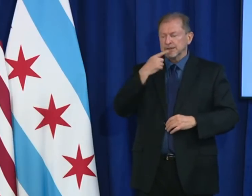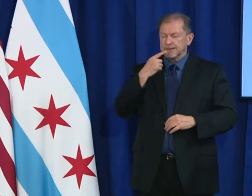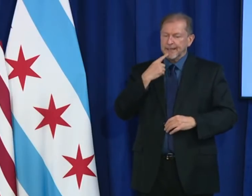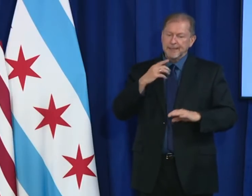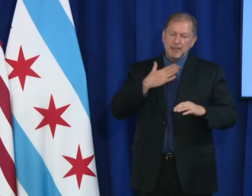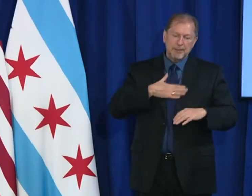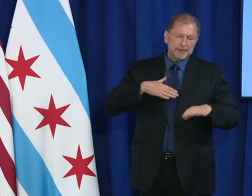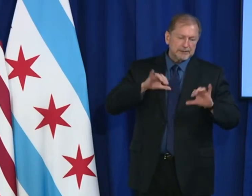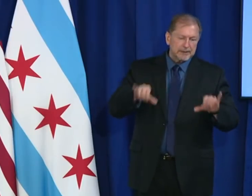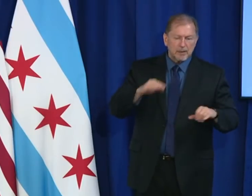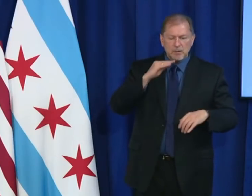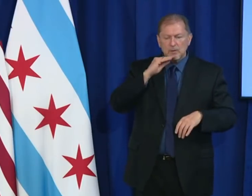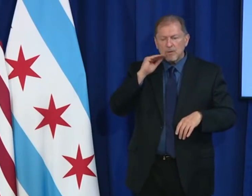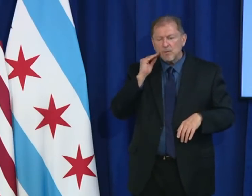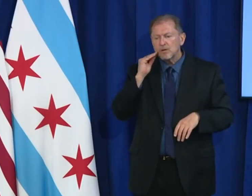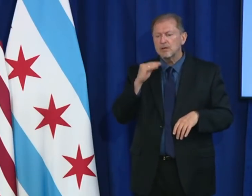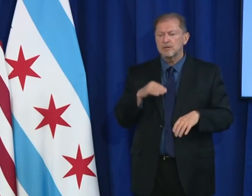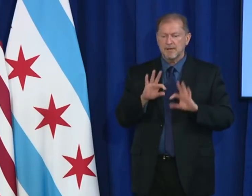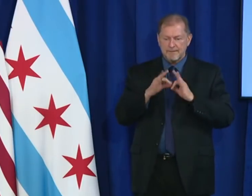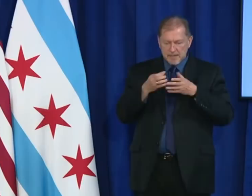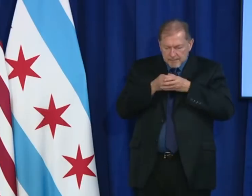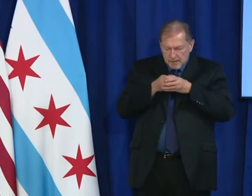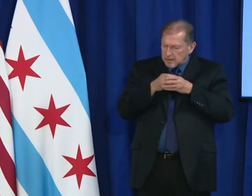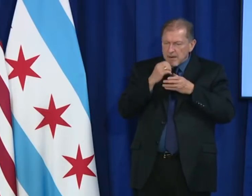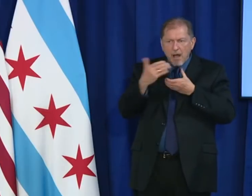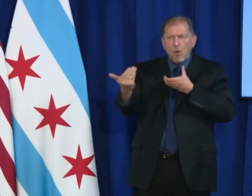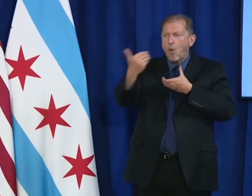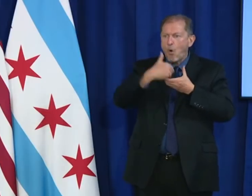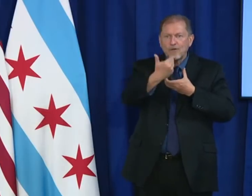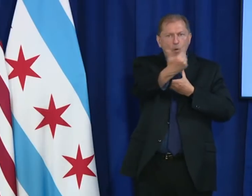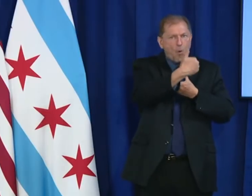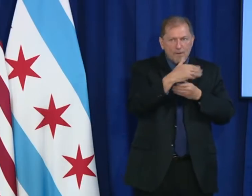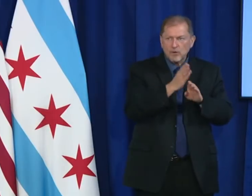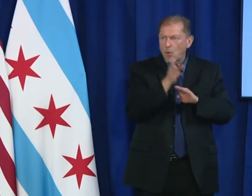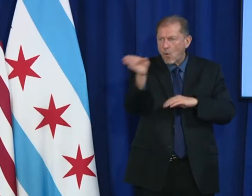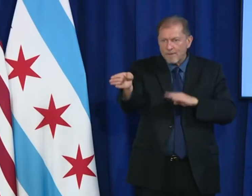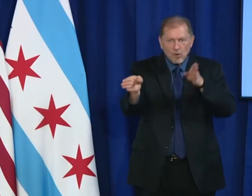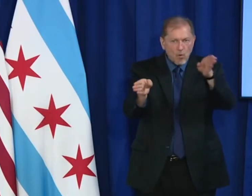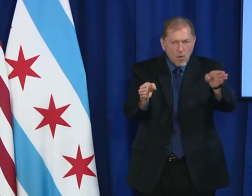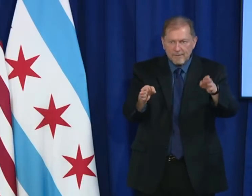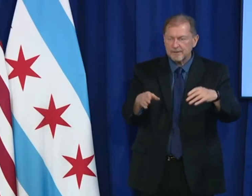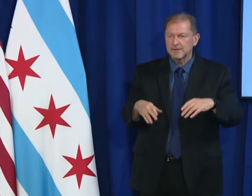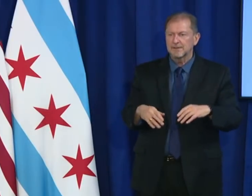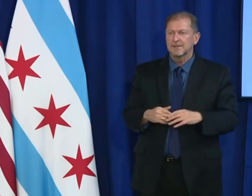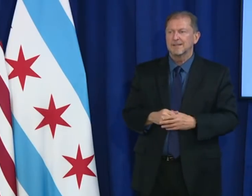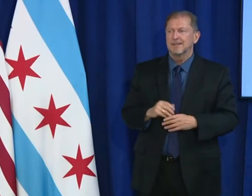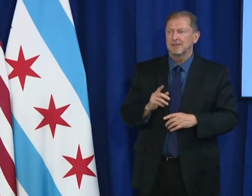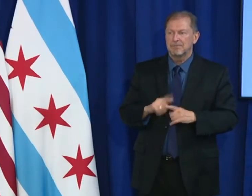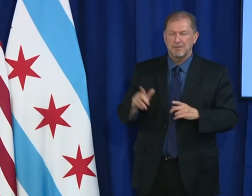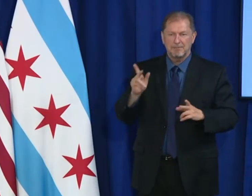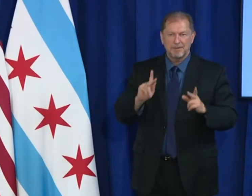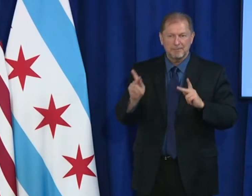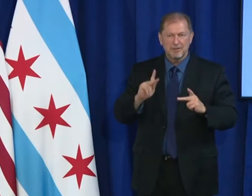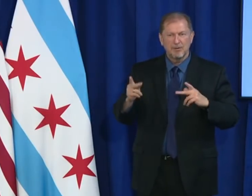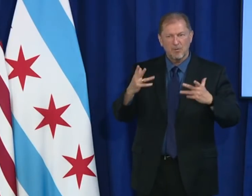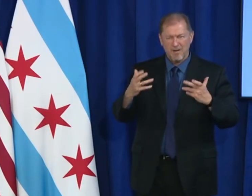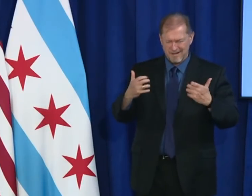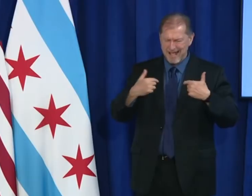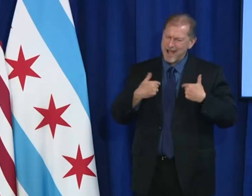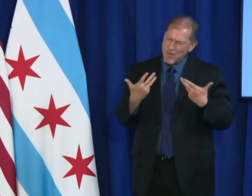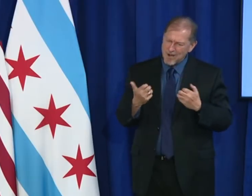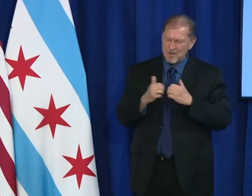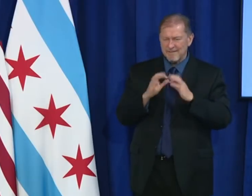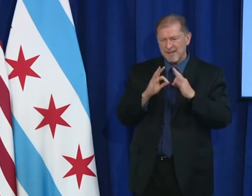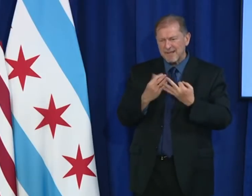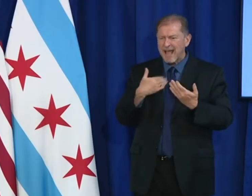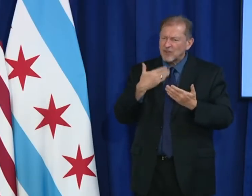and to cancel their plans and just be with their own households. But, everyone wants to justify things and rationalize things.